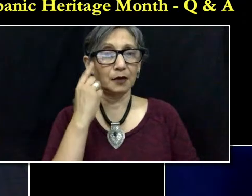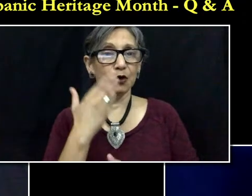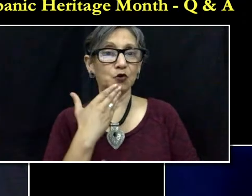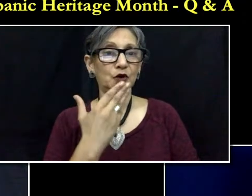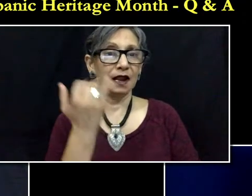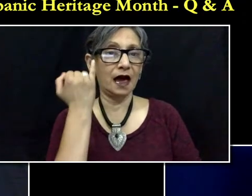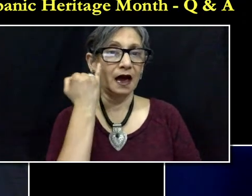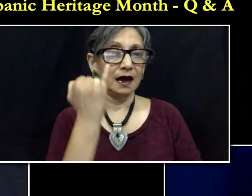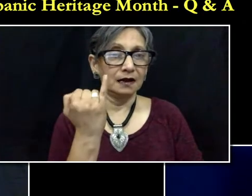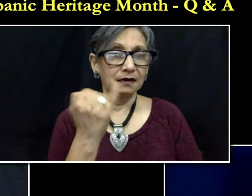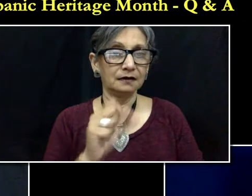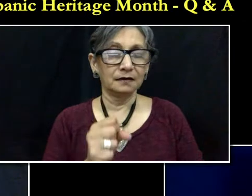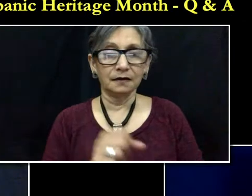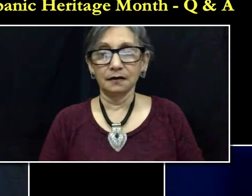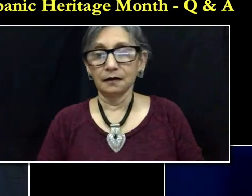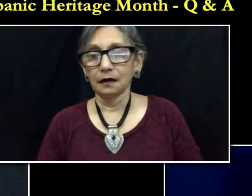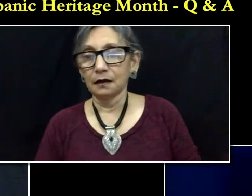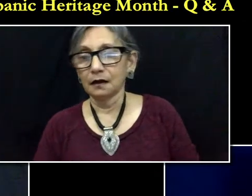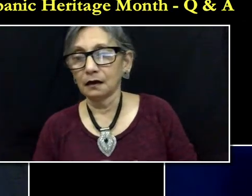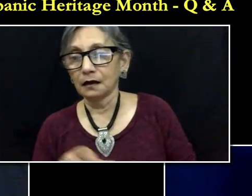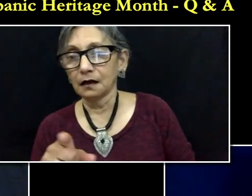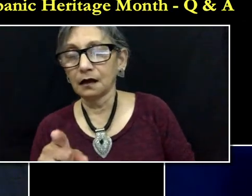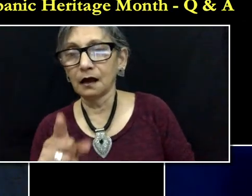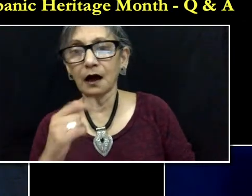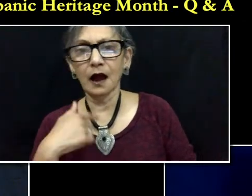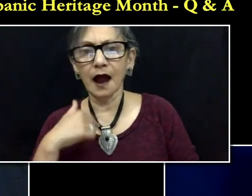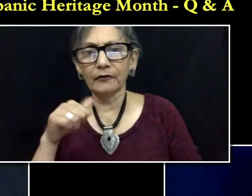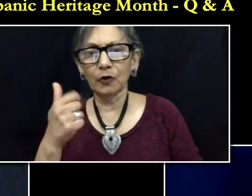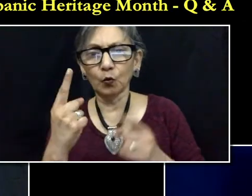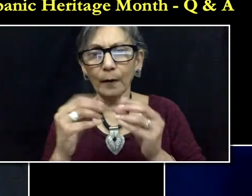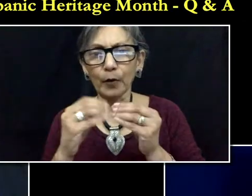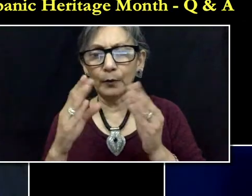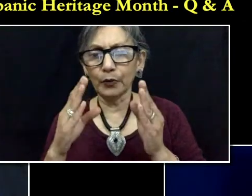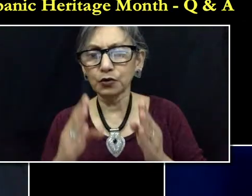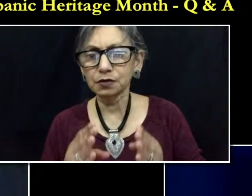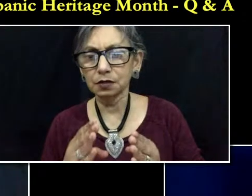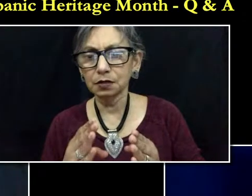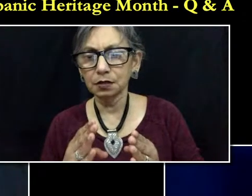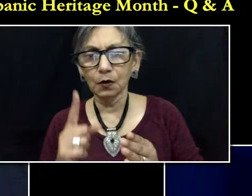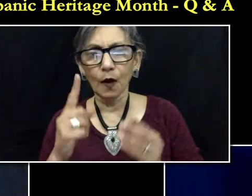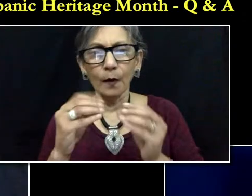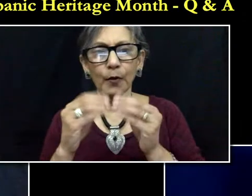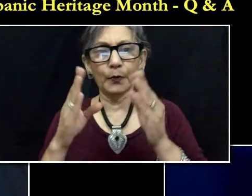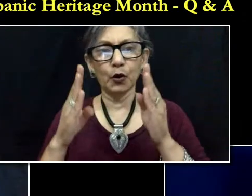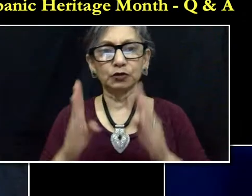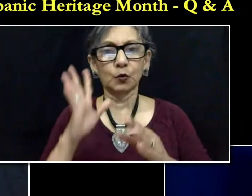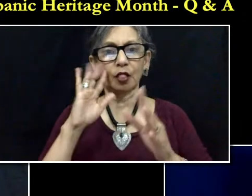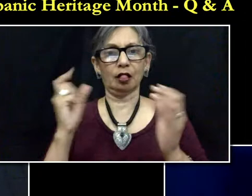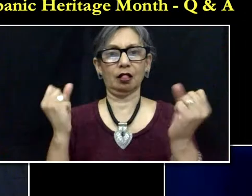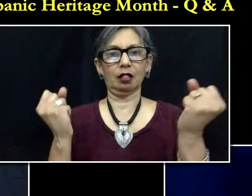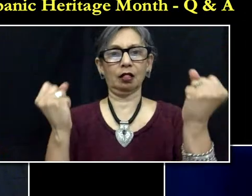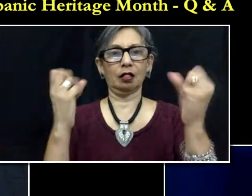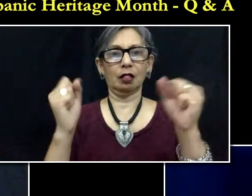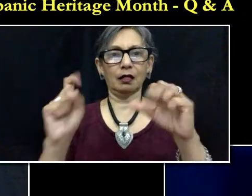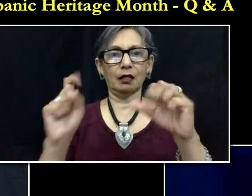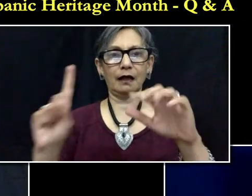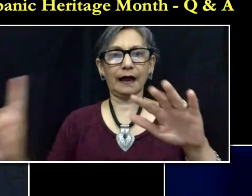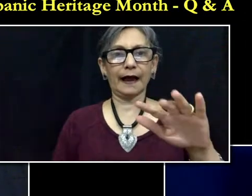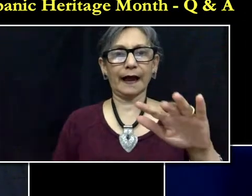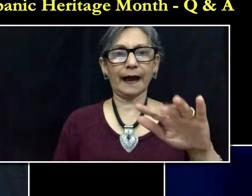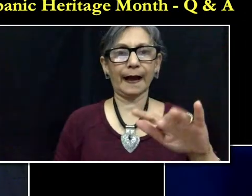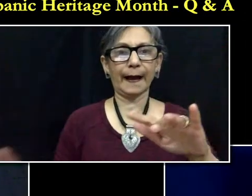definitely. Definitely. I think it would be a very good idea. Absolutely. Okay, I do have one more